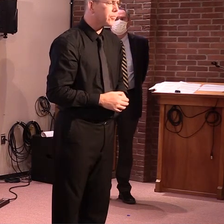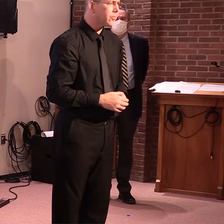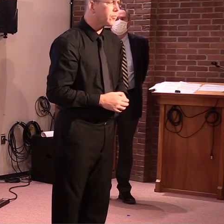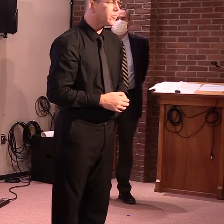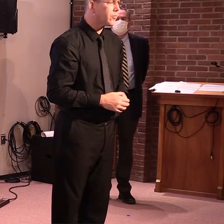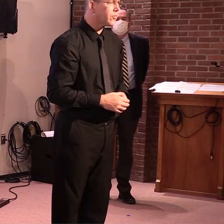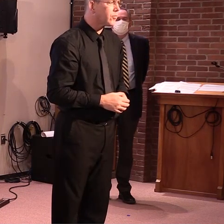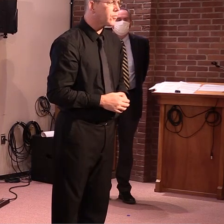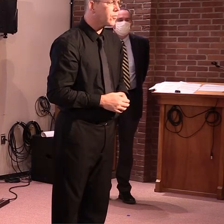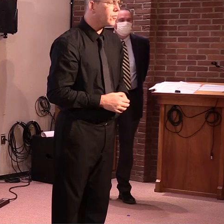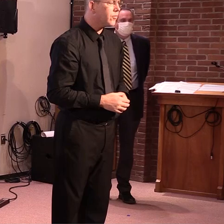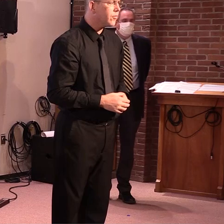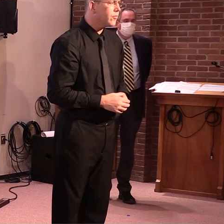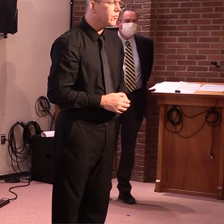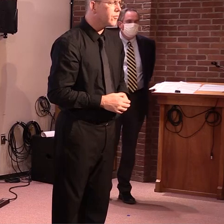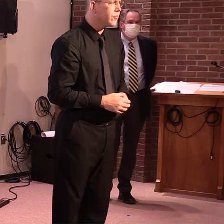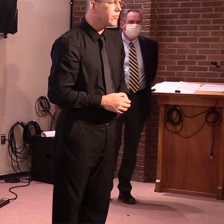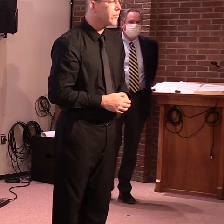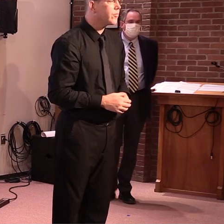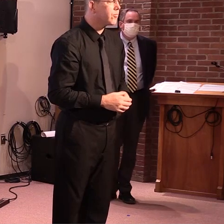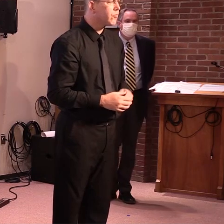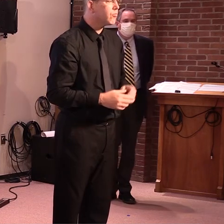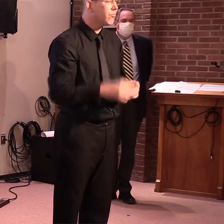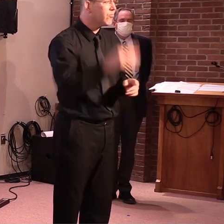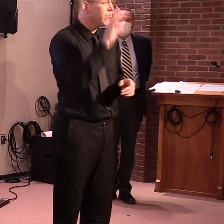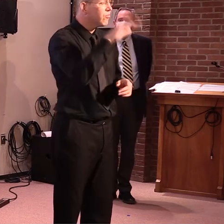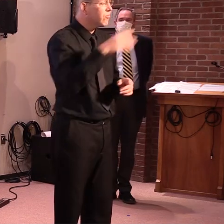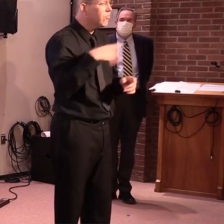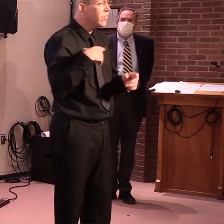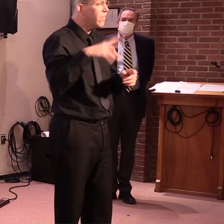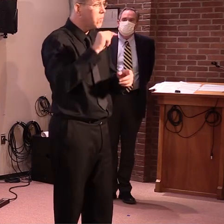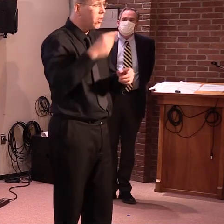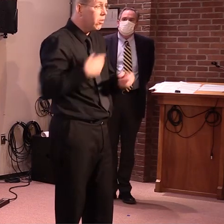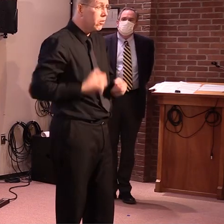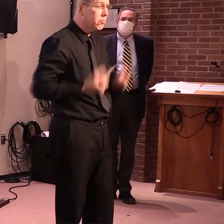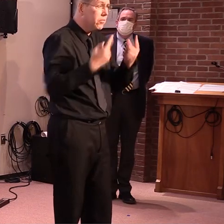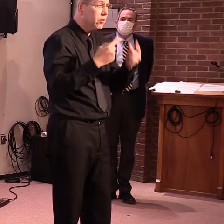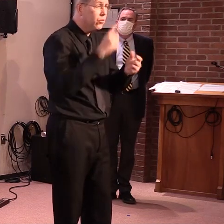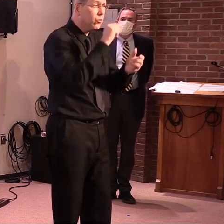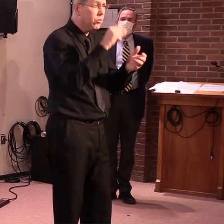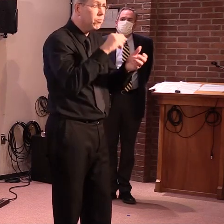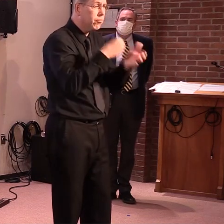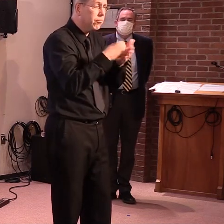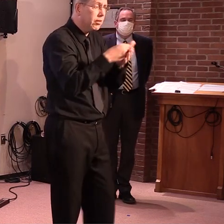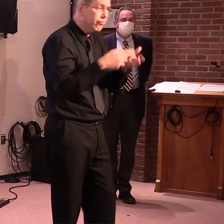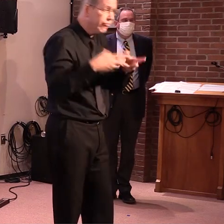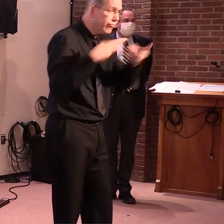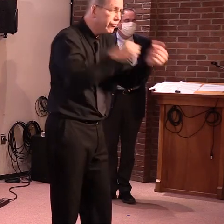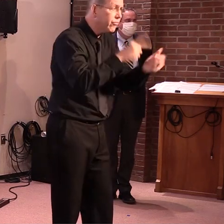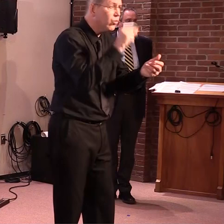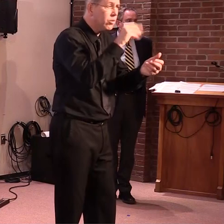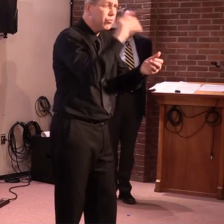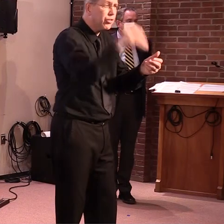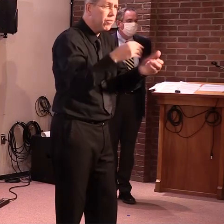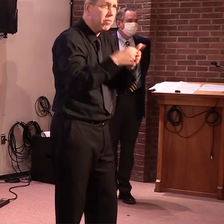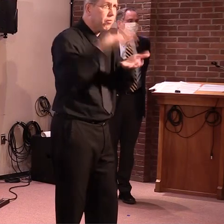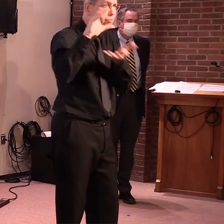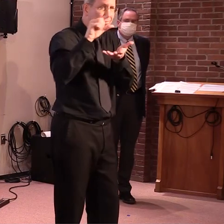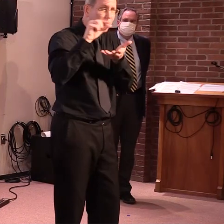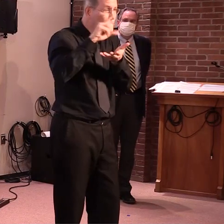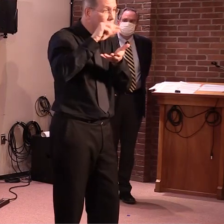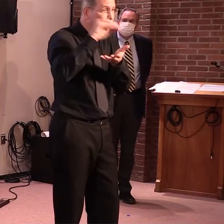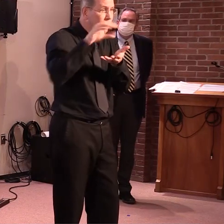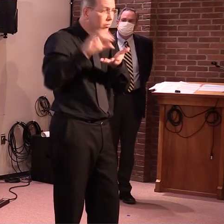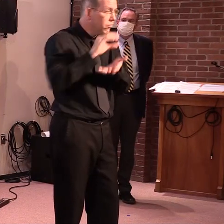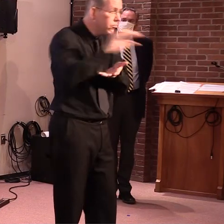gross state product. That's an enormous impact to the economy. So not only did we, as I've mentioned